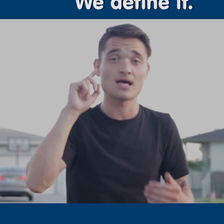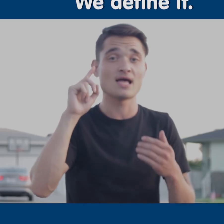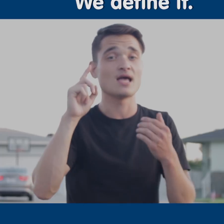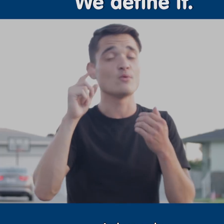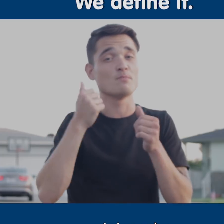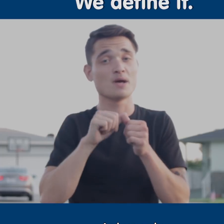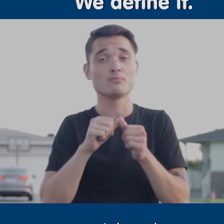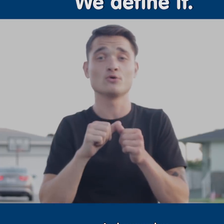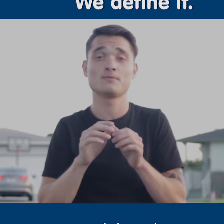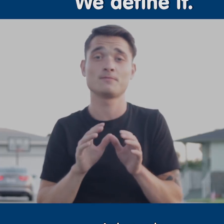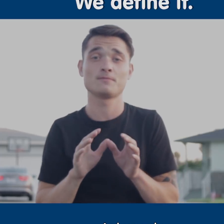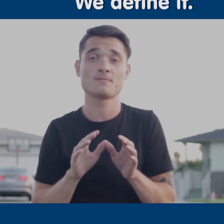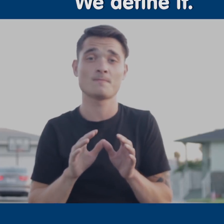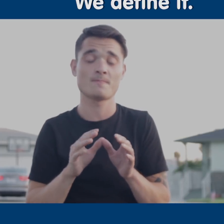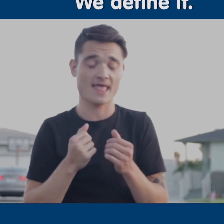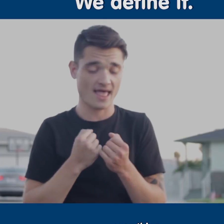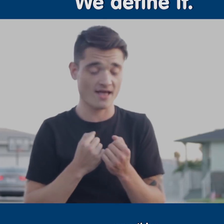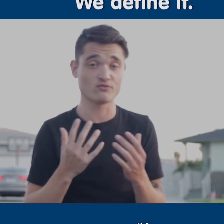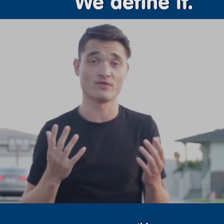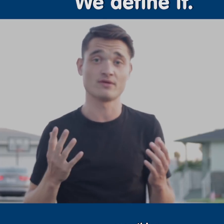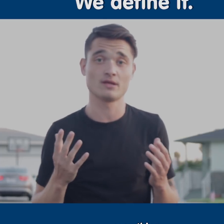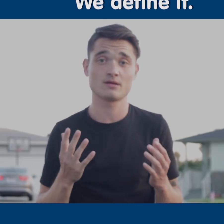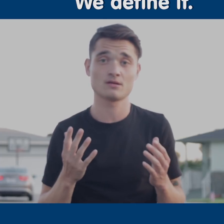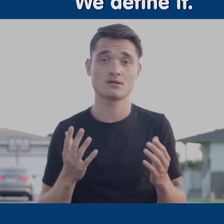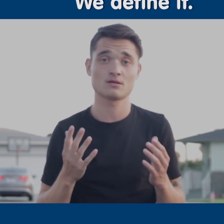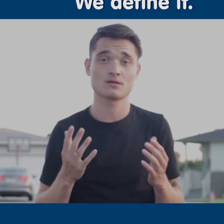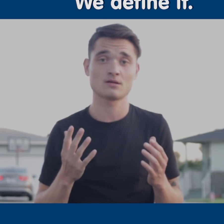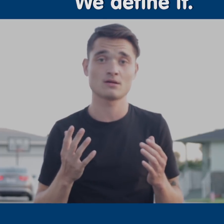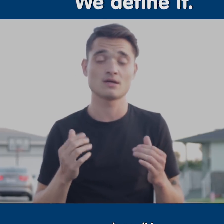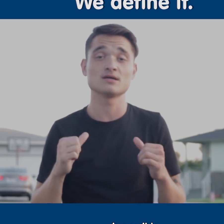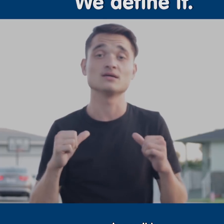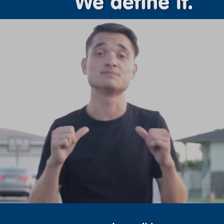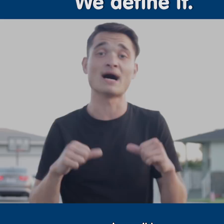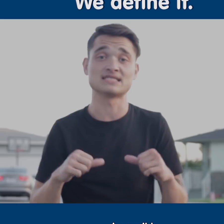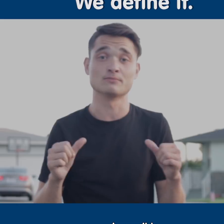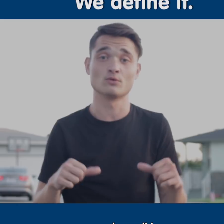And remember, everything is possible.